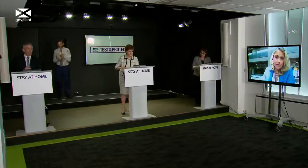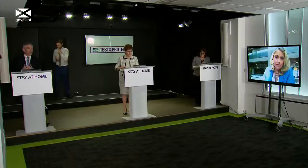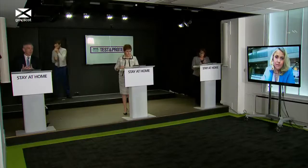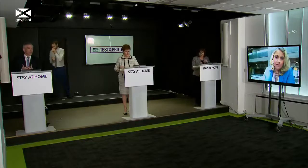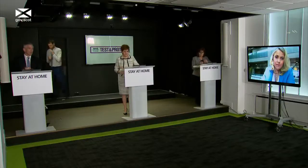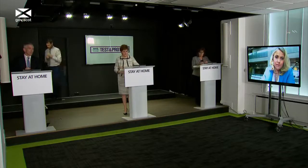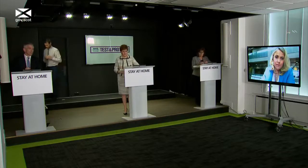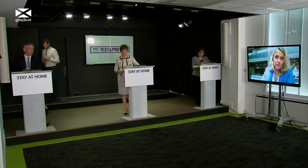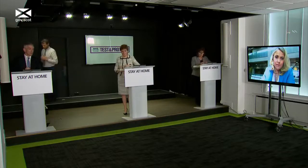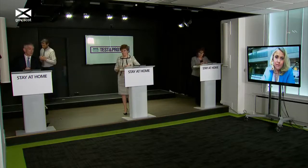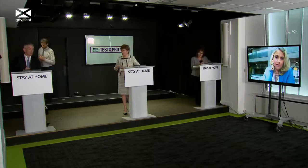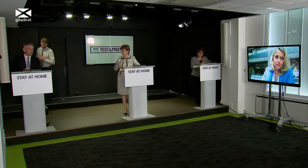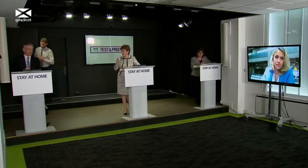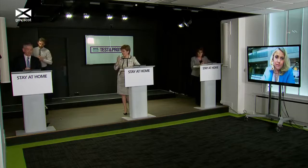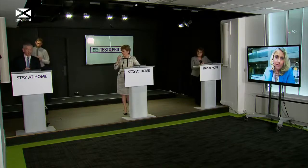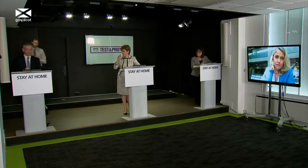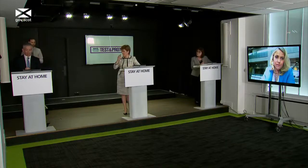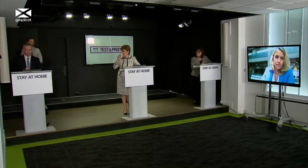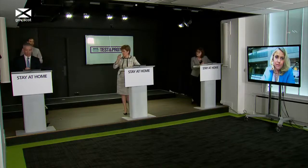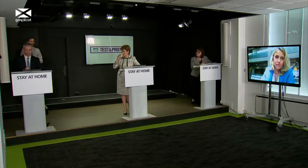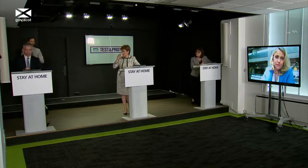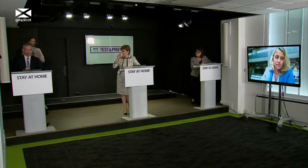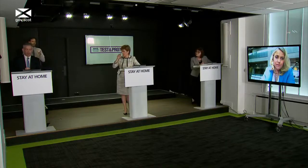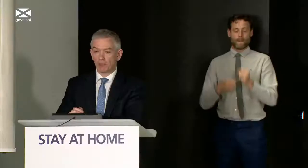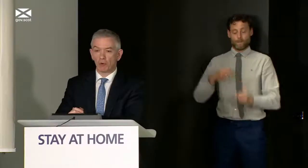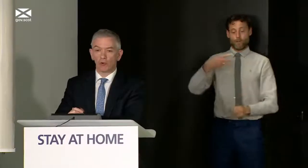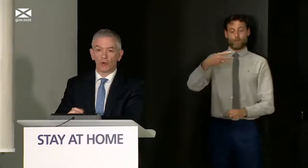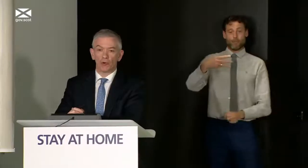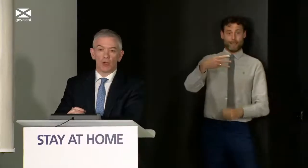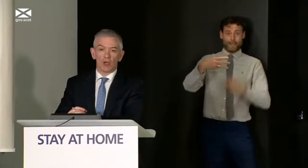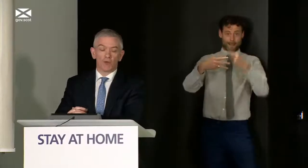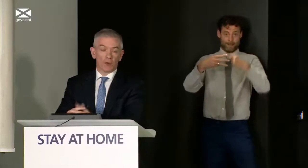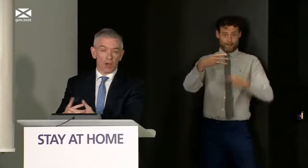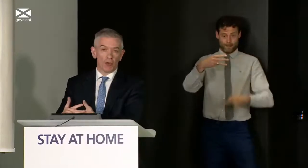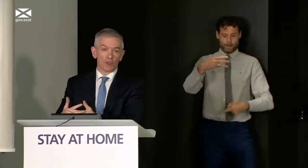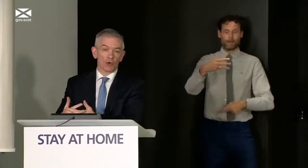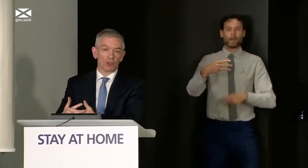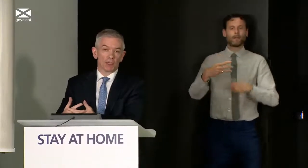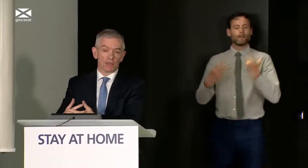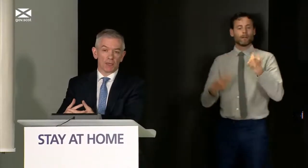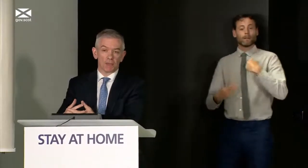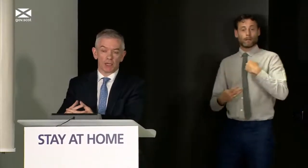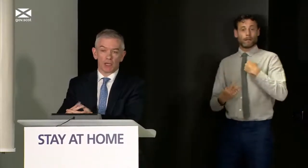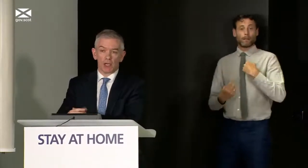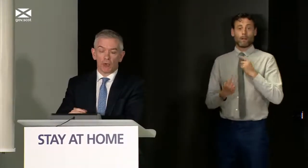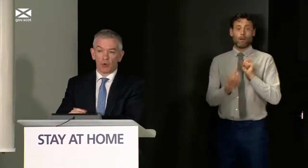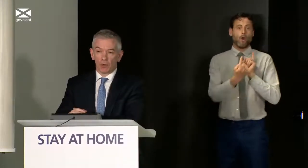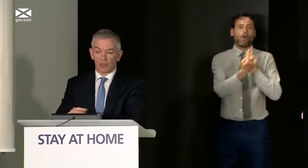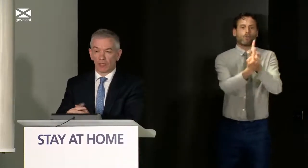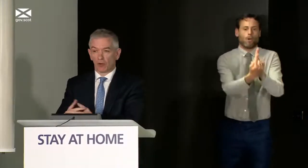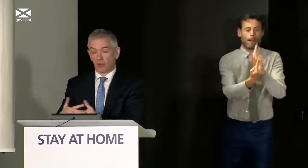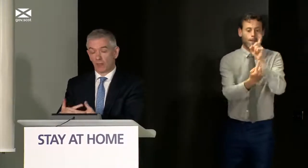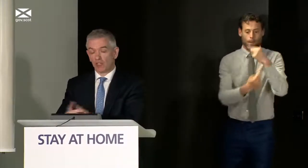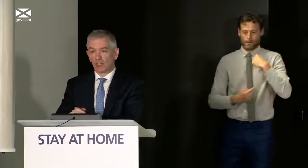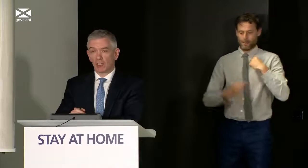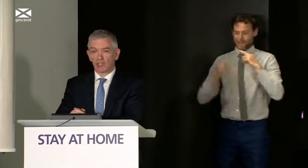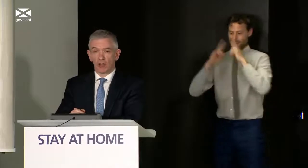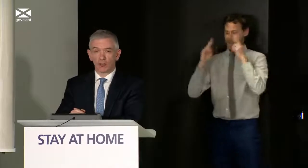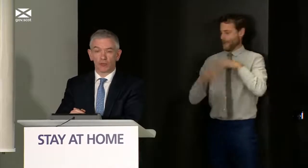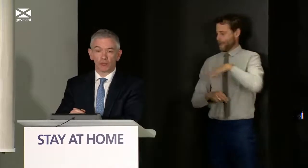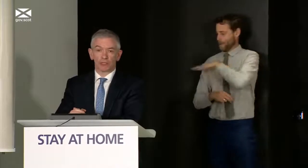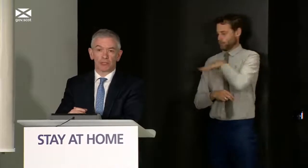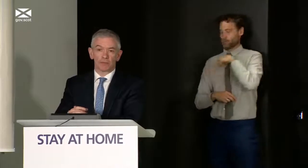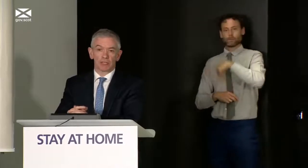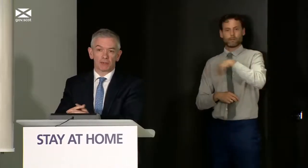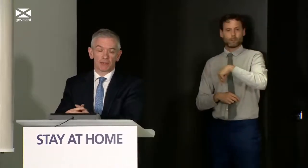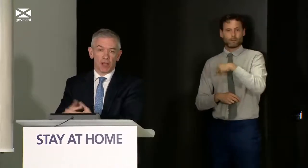There's three levels of contact which we're particularly interested in. Those people who form a household, and that might be what we think of conventionally as